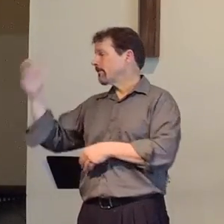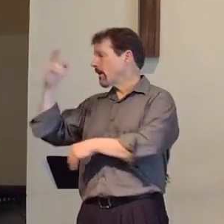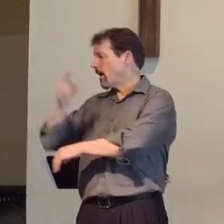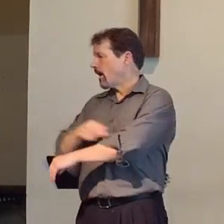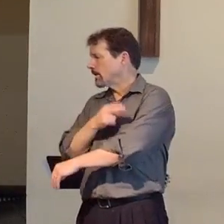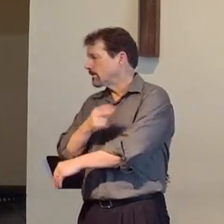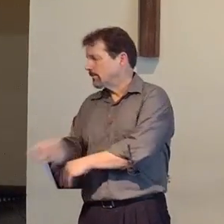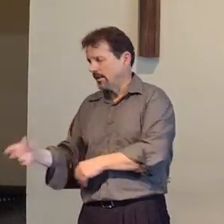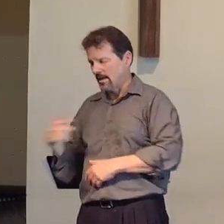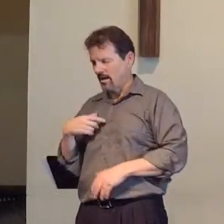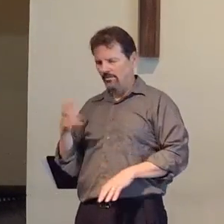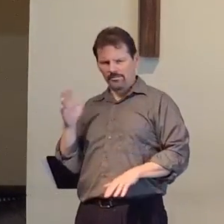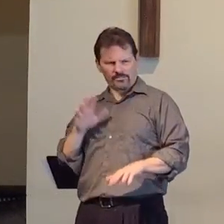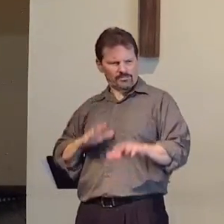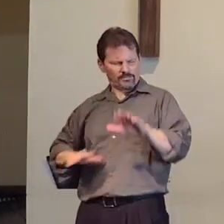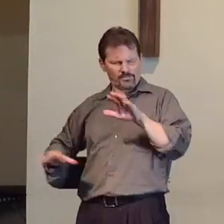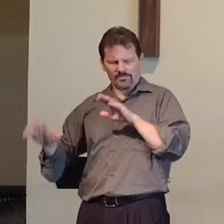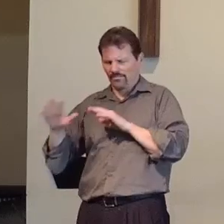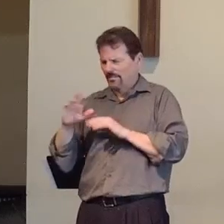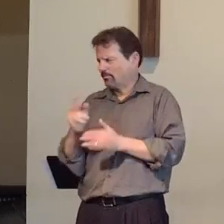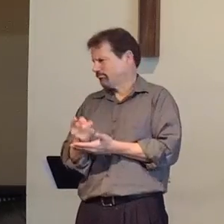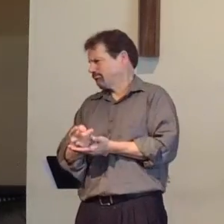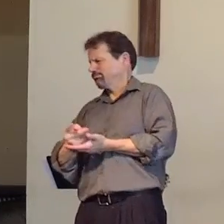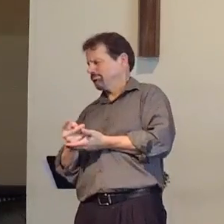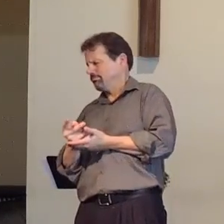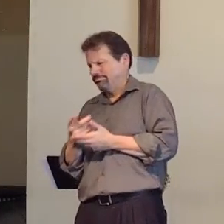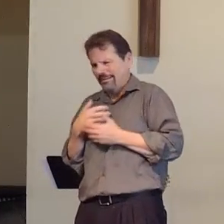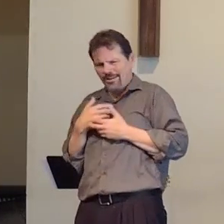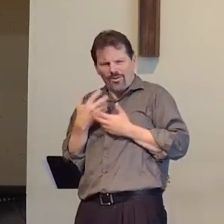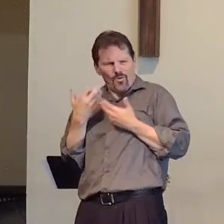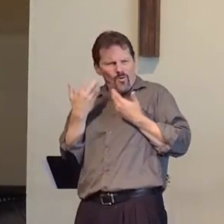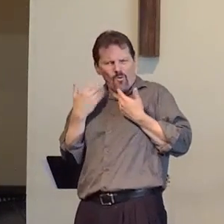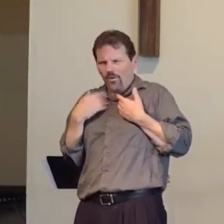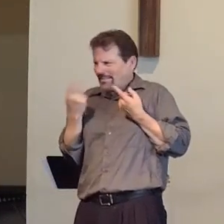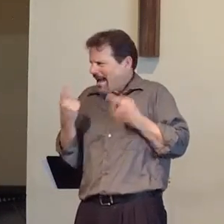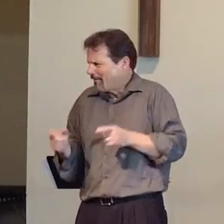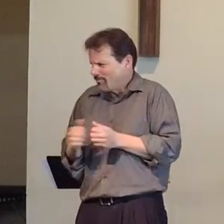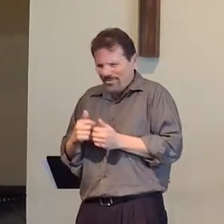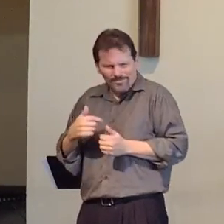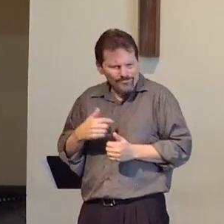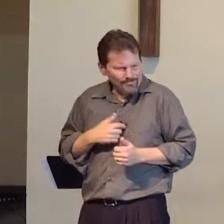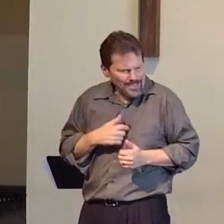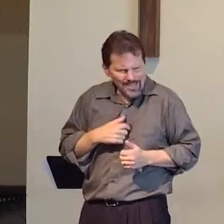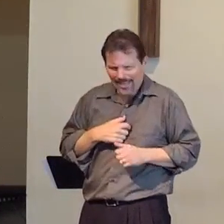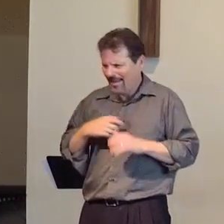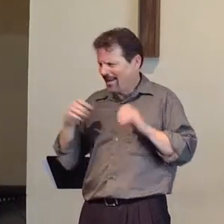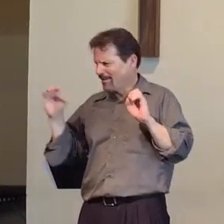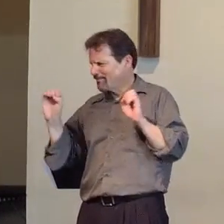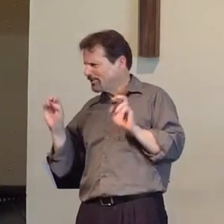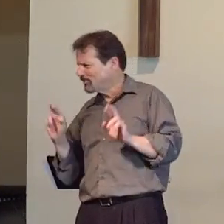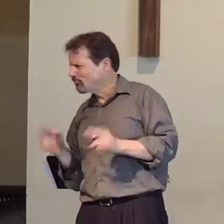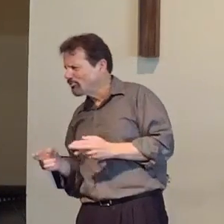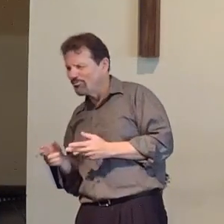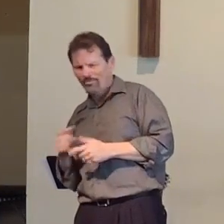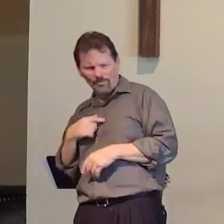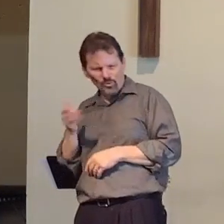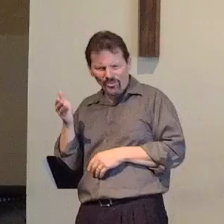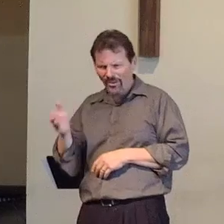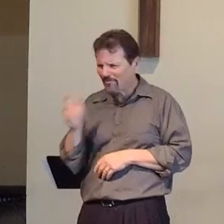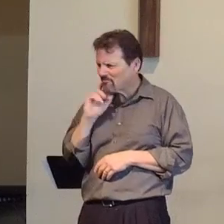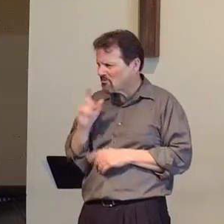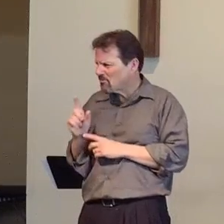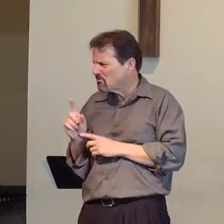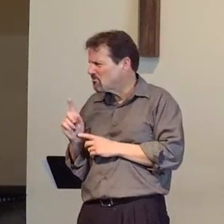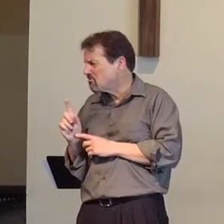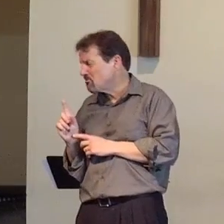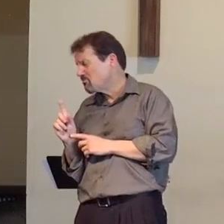no idea what's going on, and it's early in the morning. We're still in the emergency room, and we're not there more than, 20